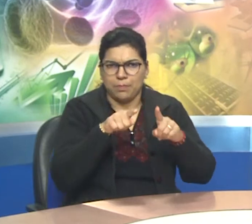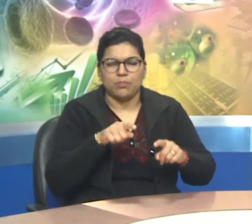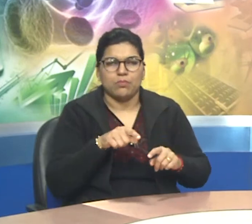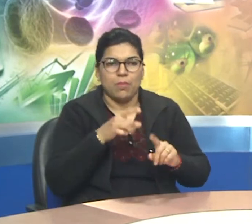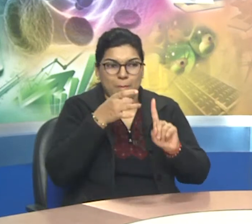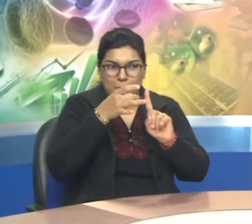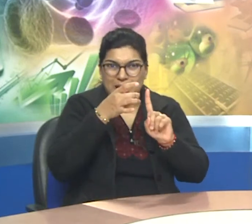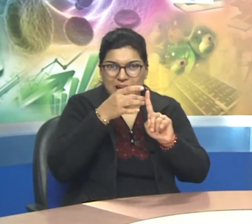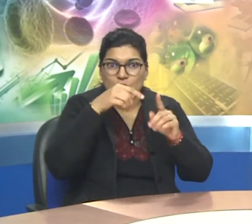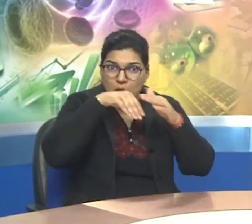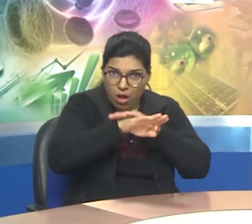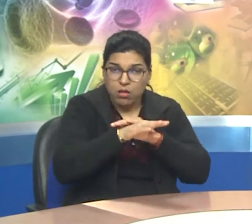Aluminium.